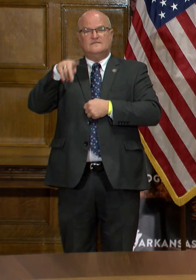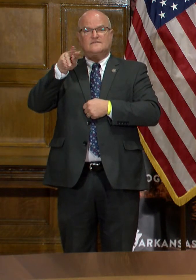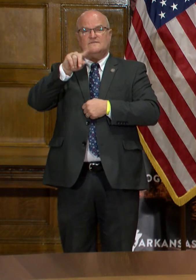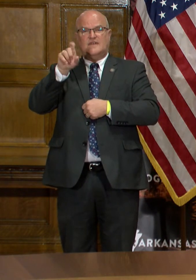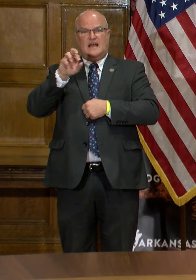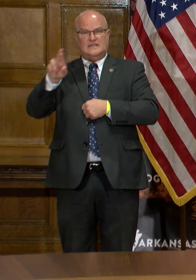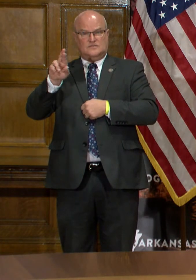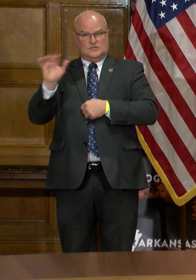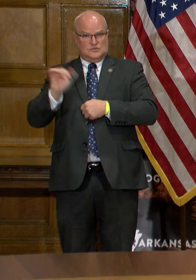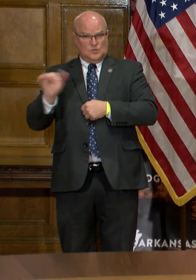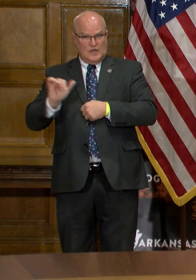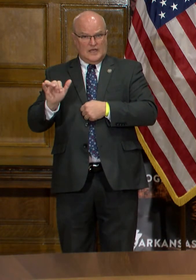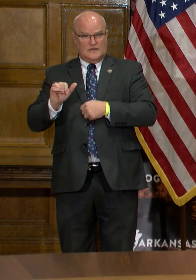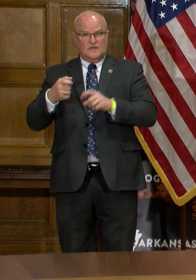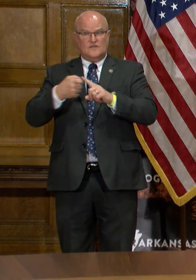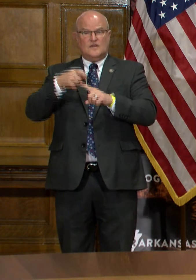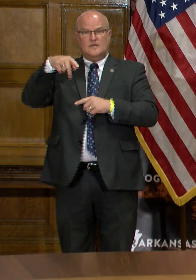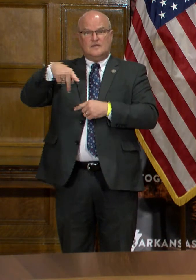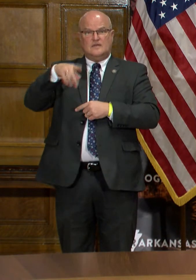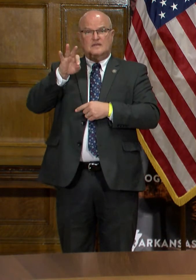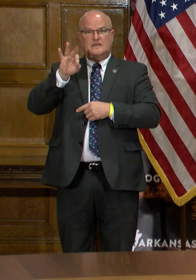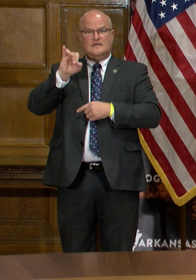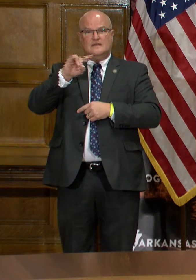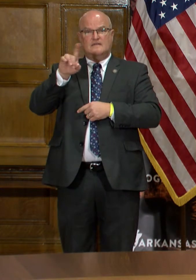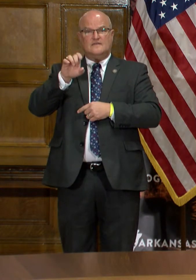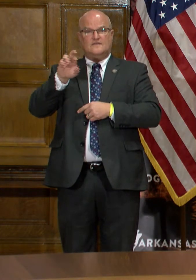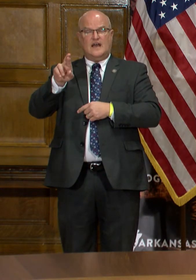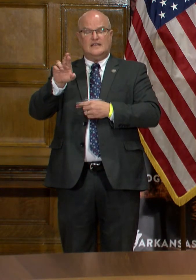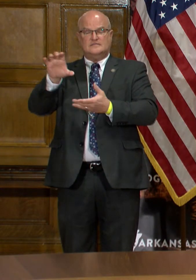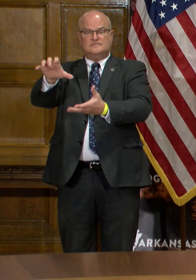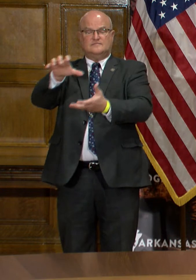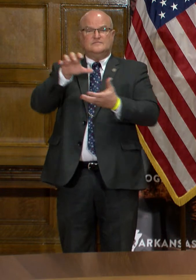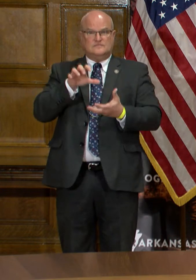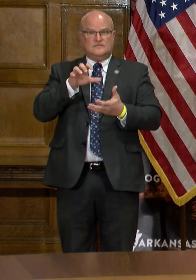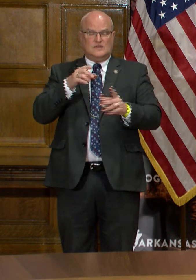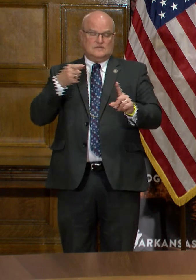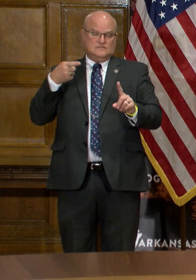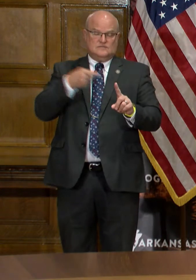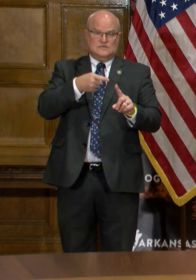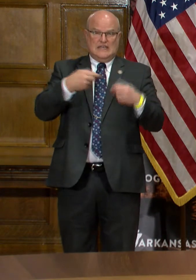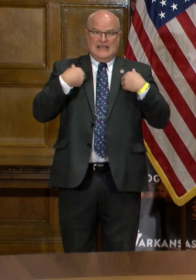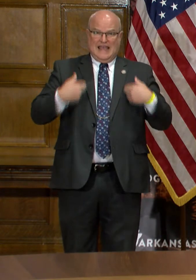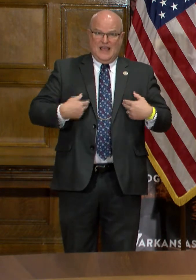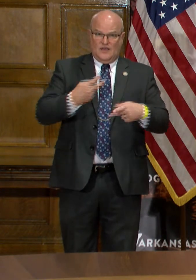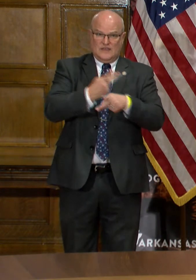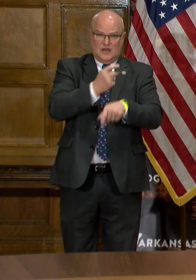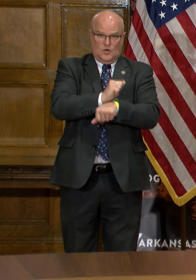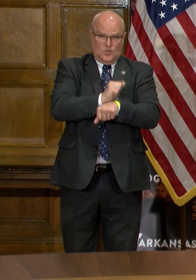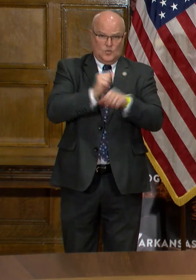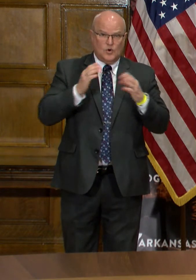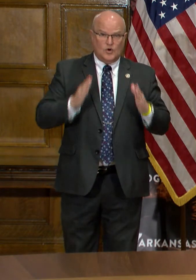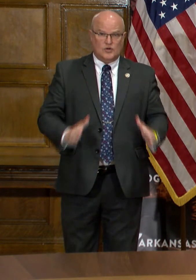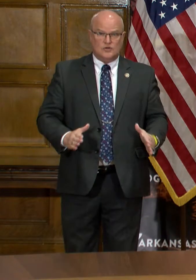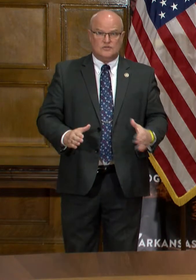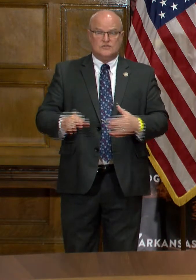dosages as well. And of the Pfizer that is allocated principally to our healthcare workers,